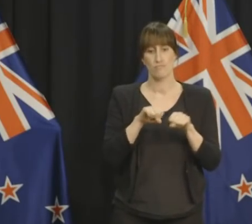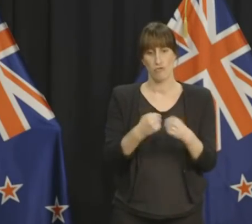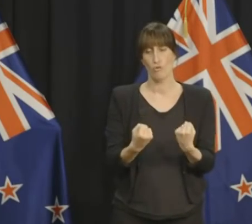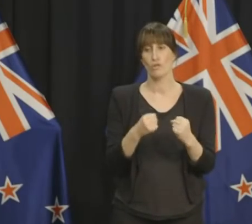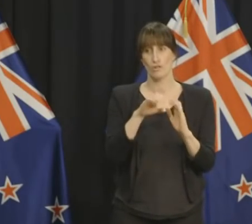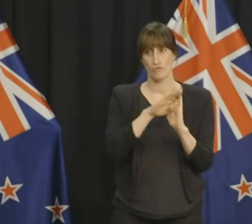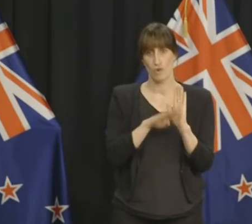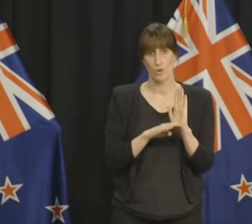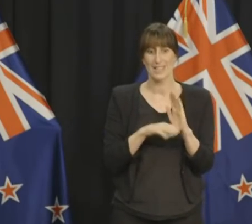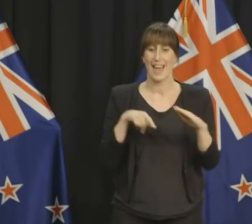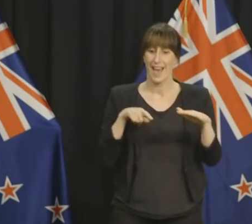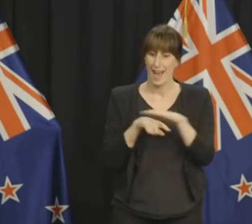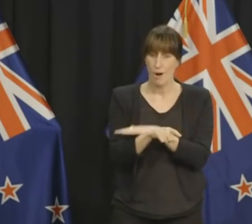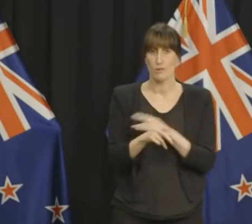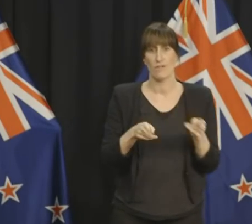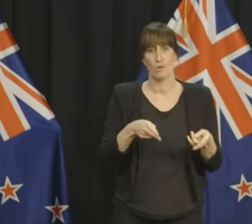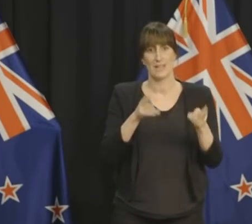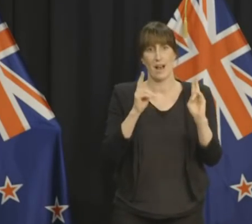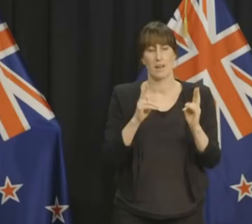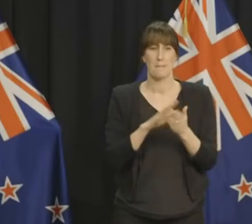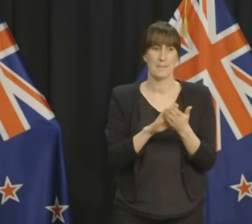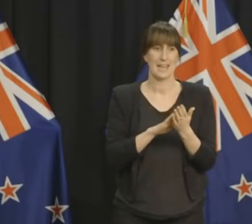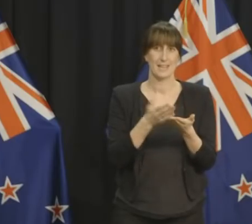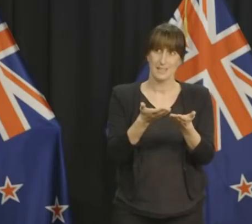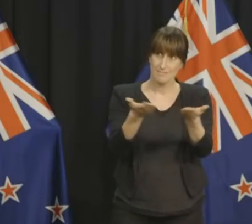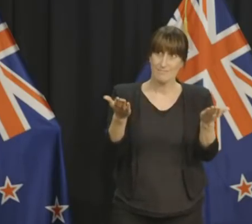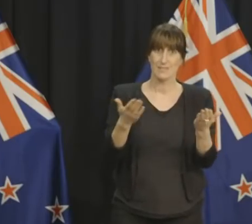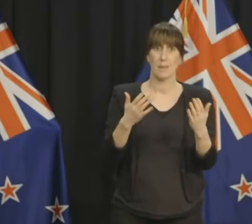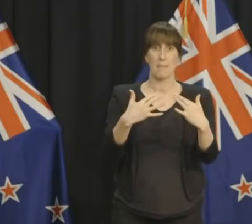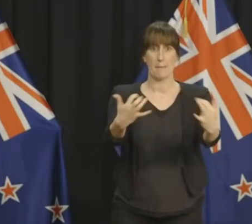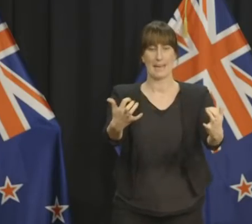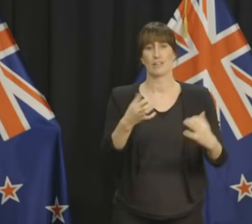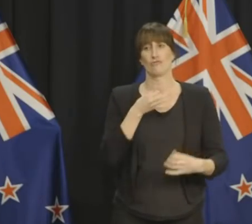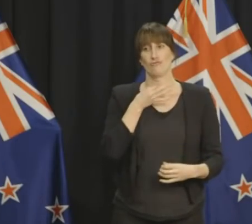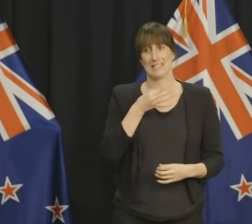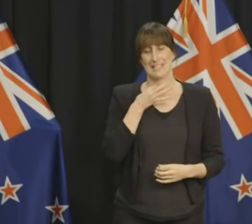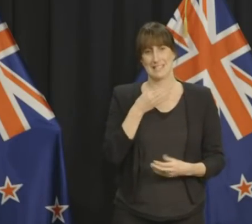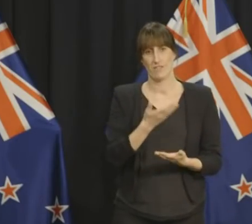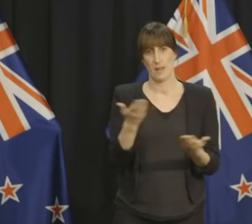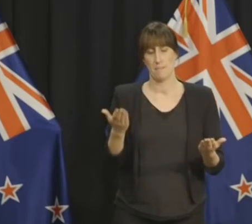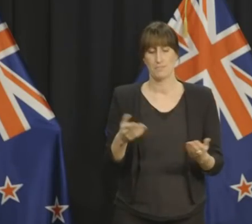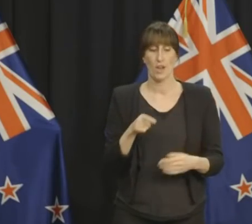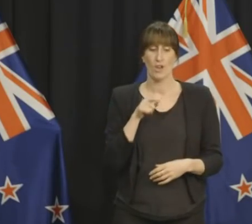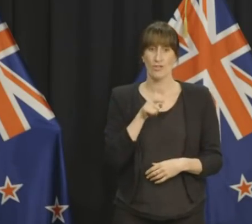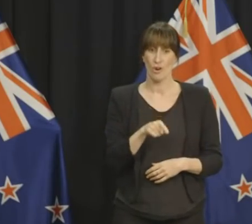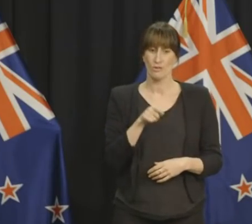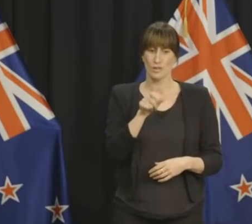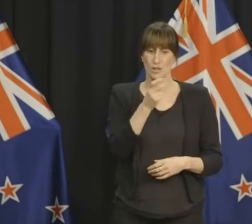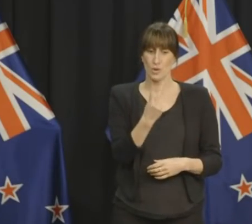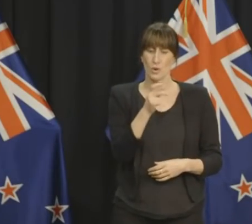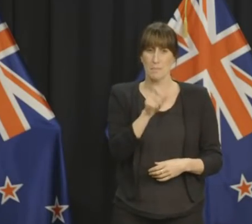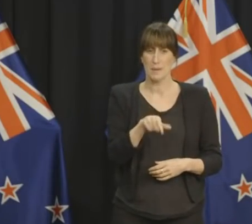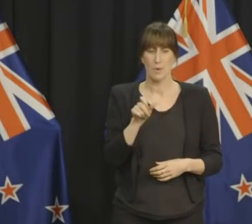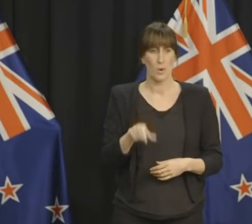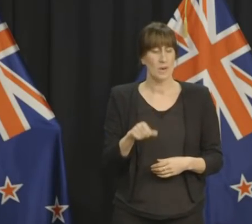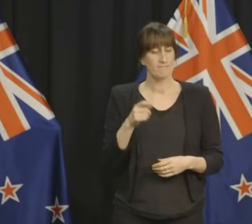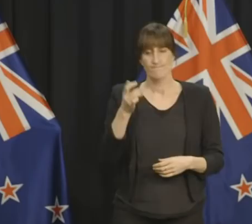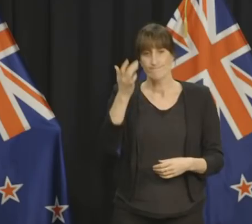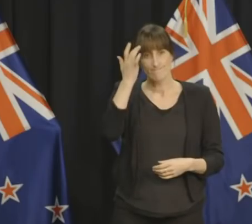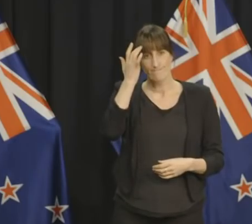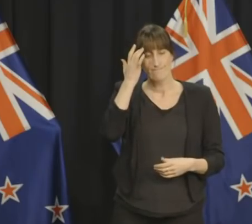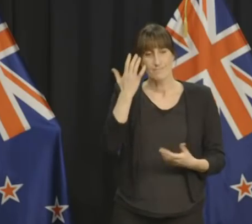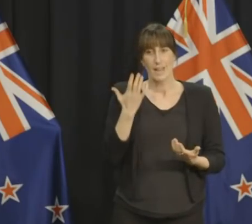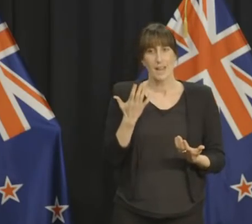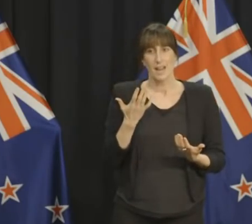leaving facilities and putting New Zealanders at risk. These are acts of selfishness that we intend to use